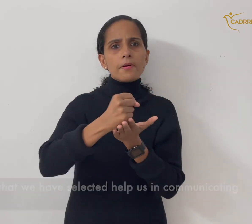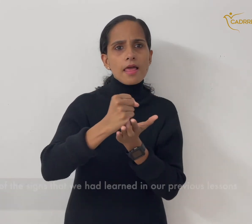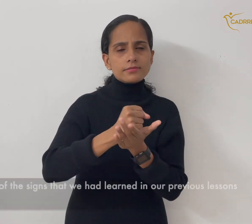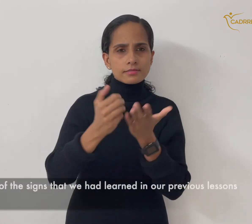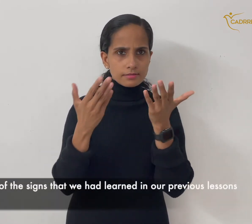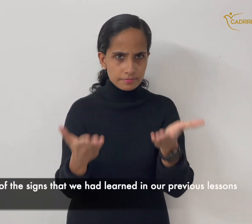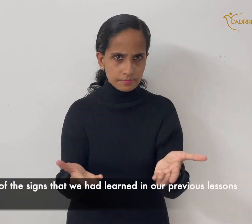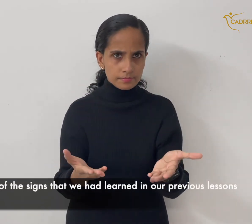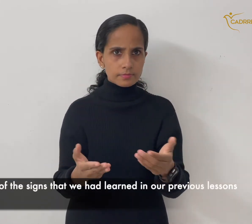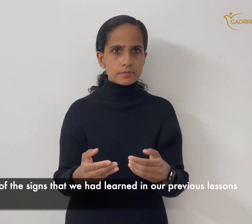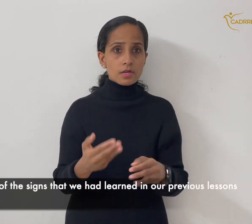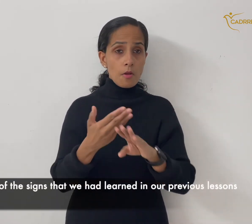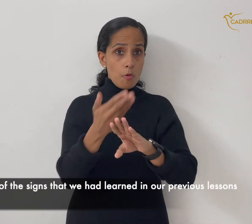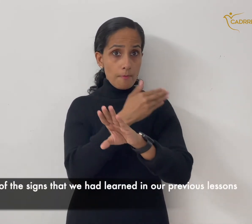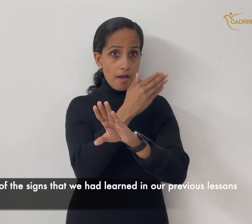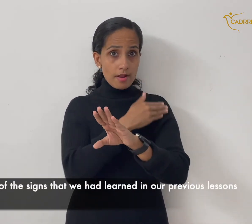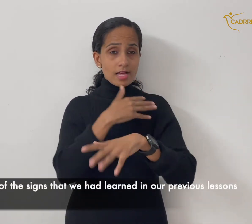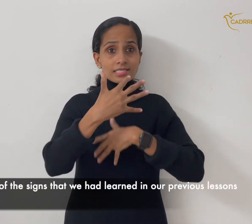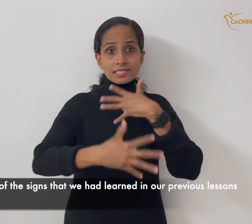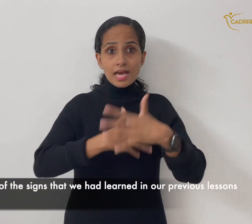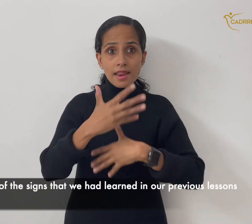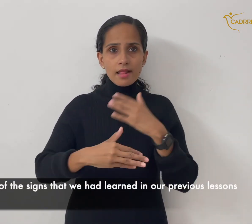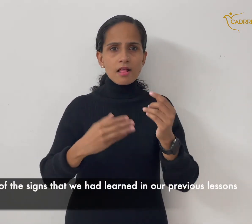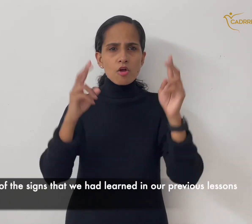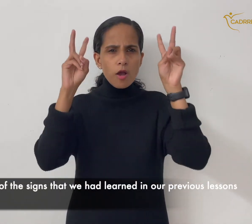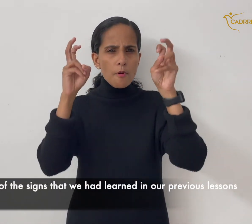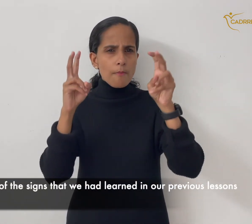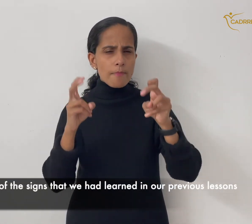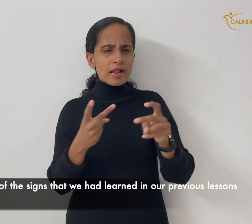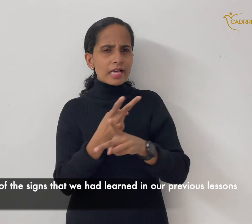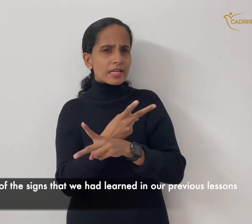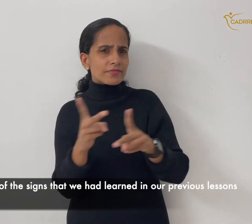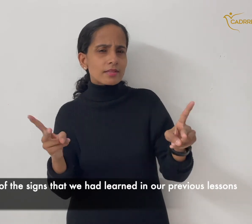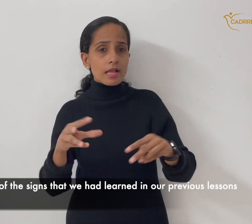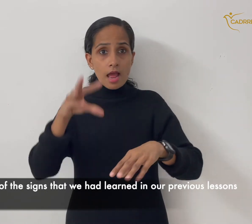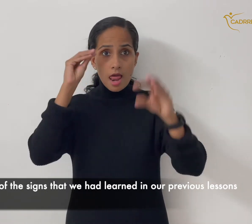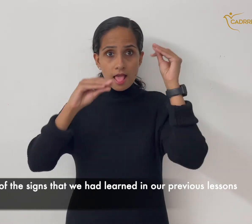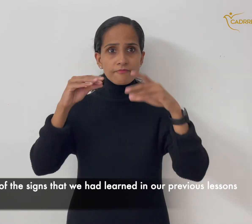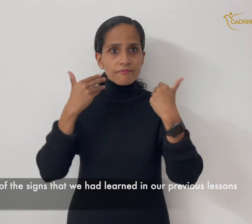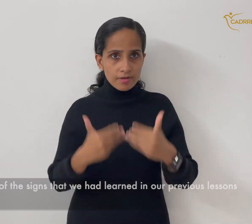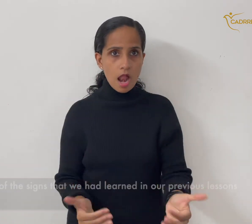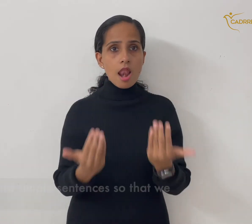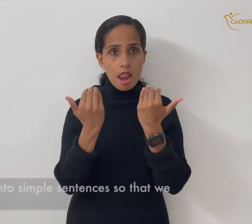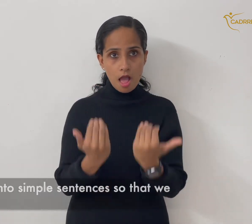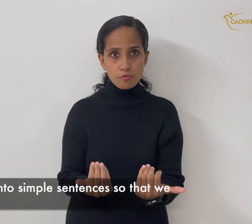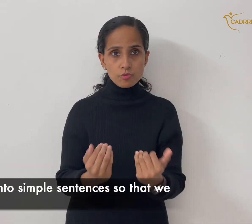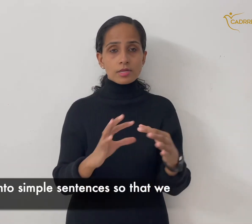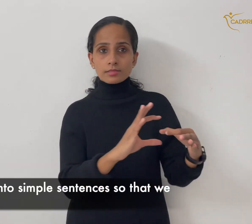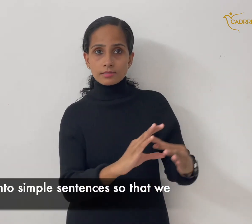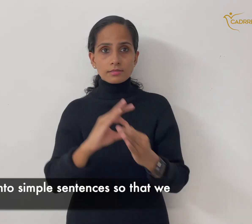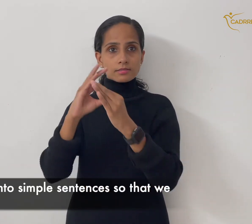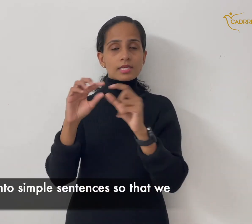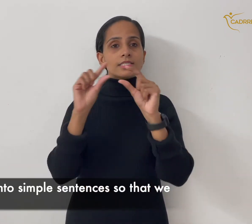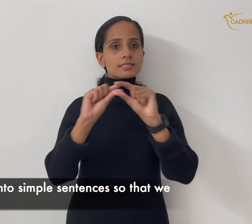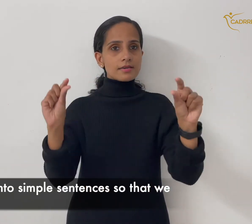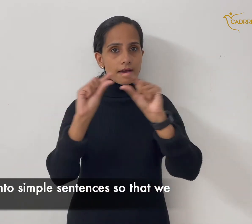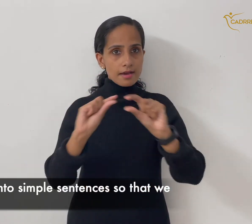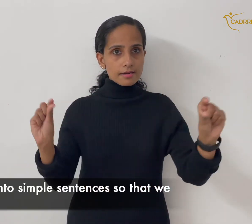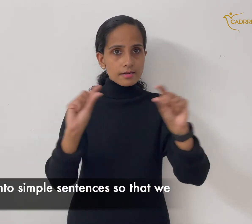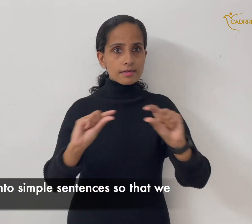people. Some of the signs that we had learned in our previous lessons will be connected into simple sentences